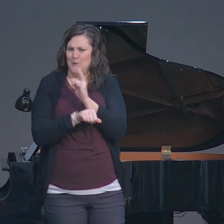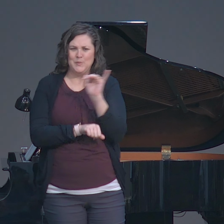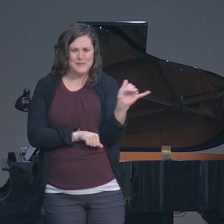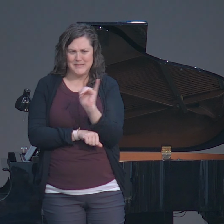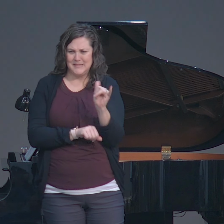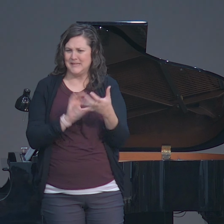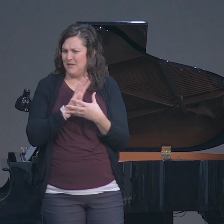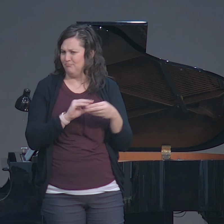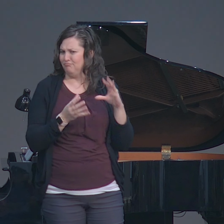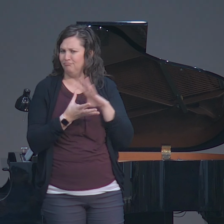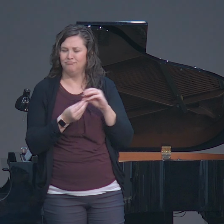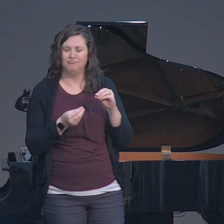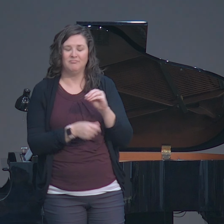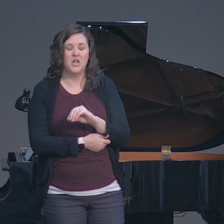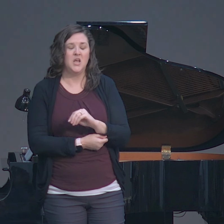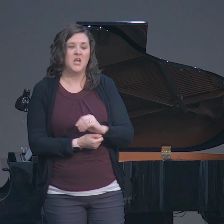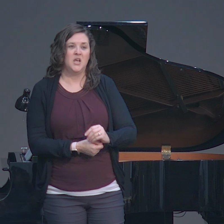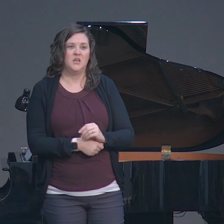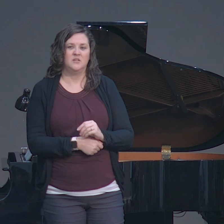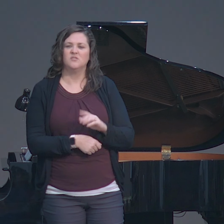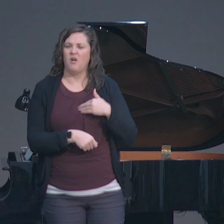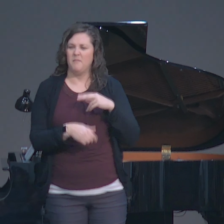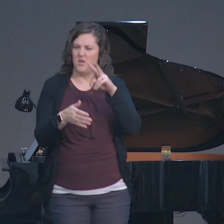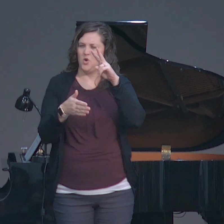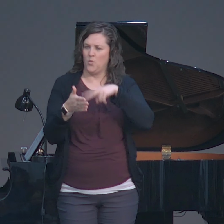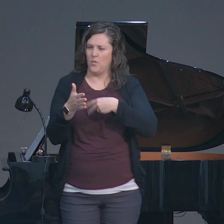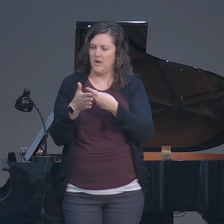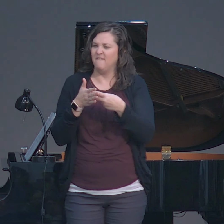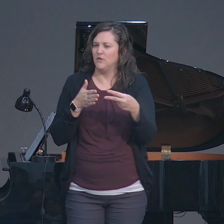I'm going to read a couple of verses just to set up the context